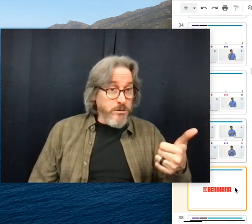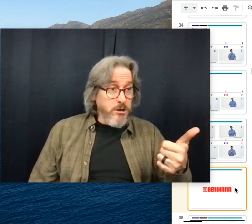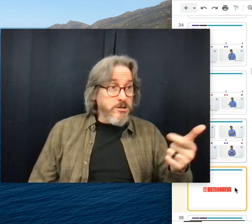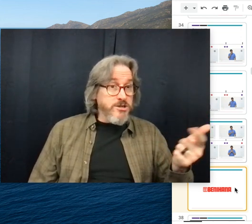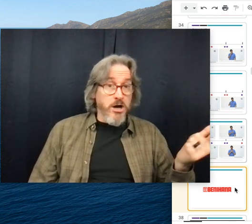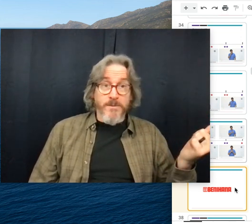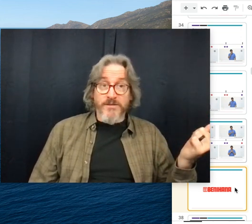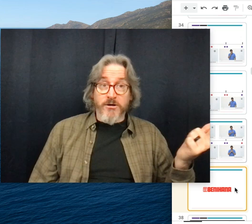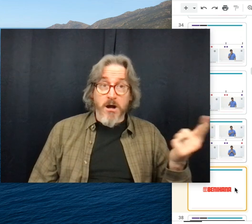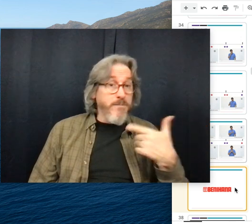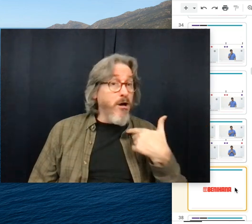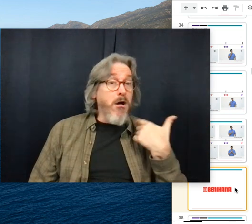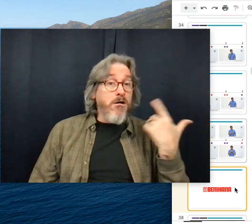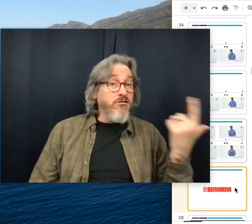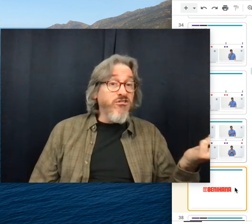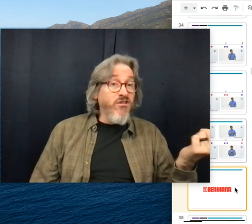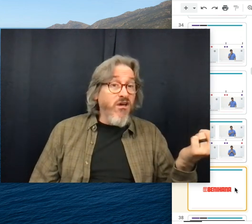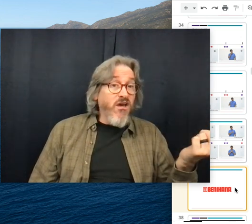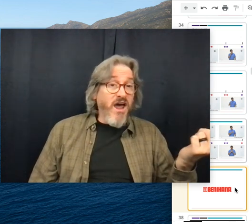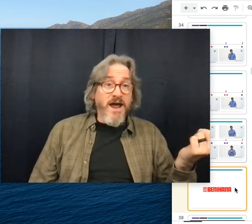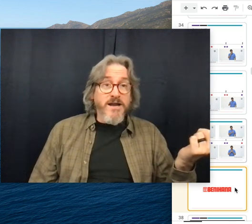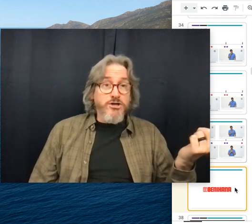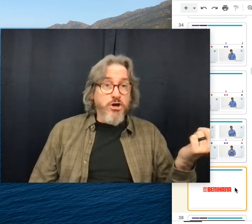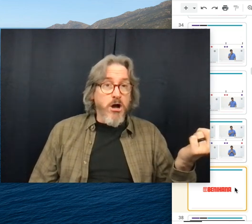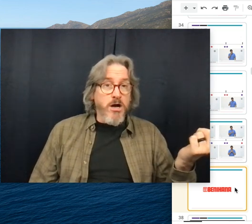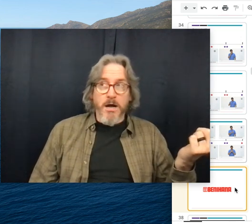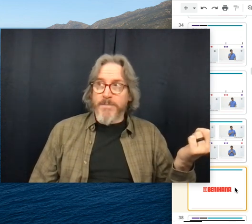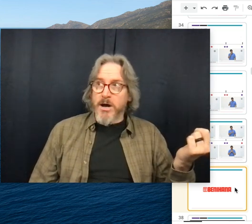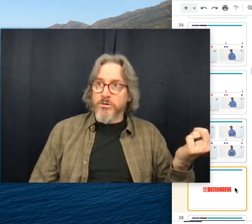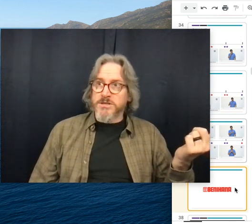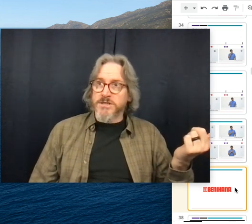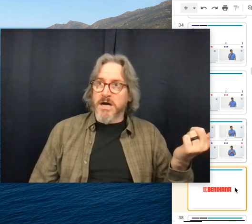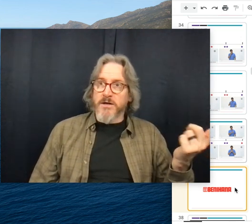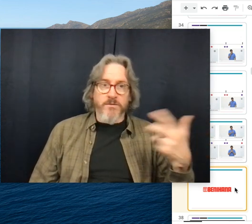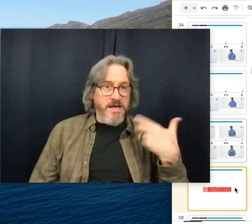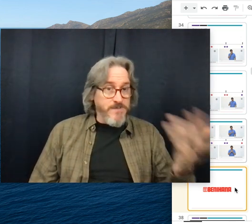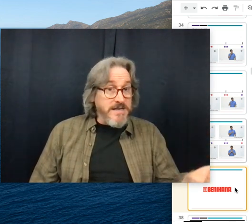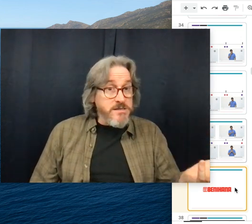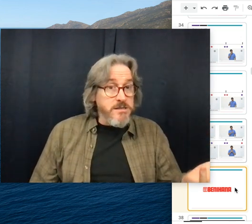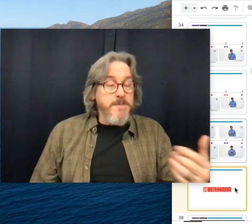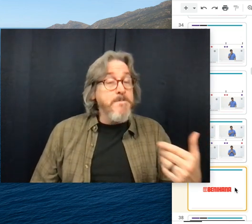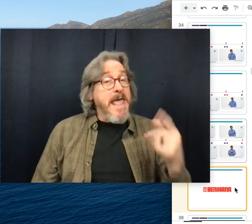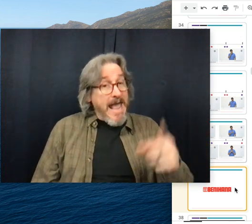food, talk about their ambiance, and talk about